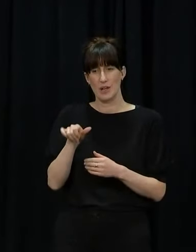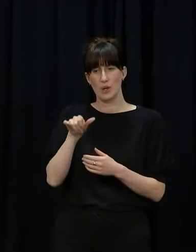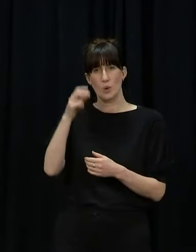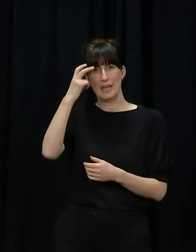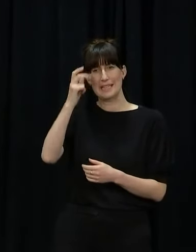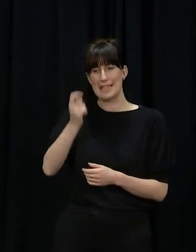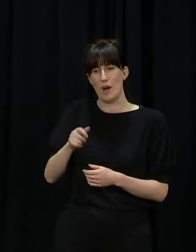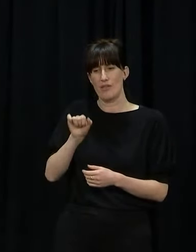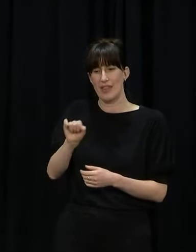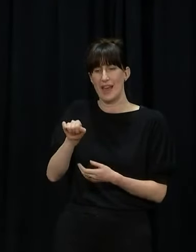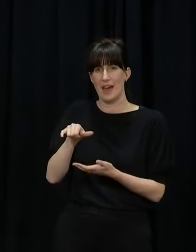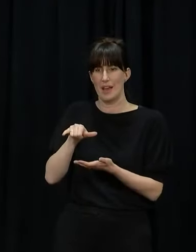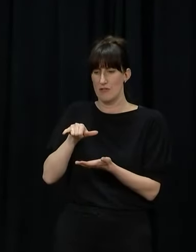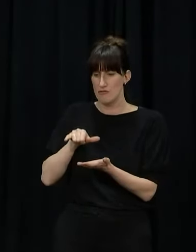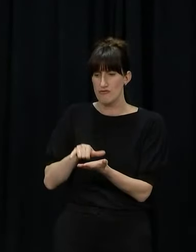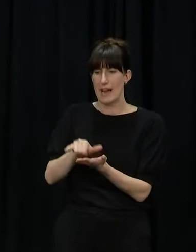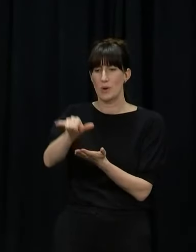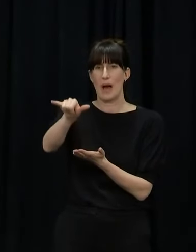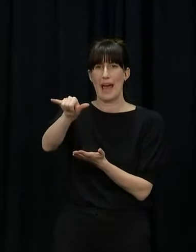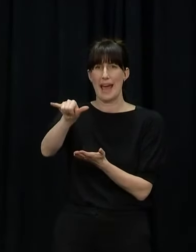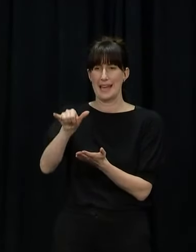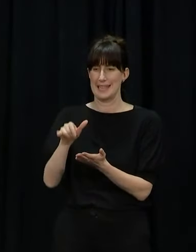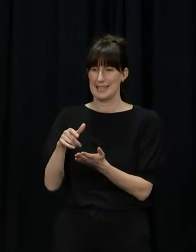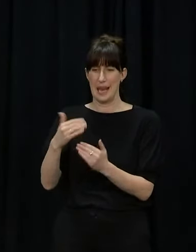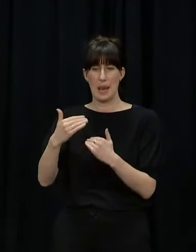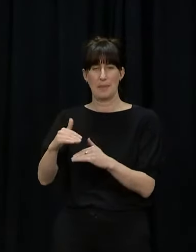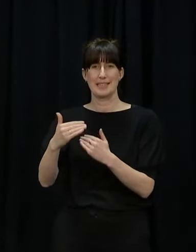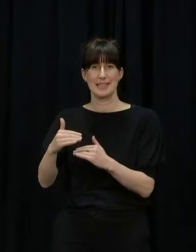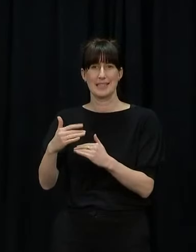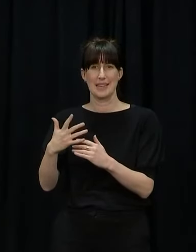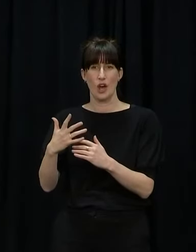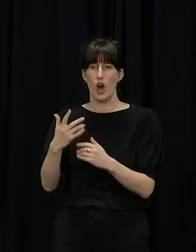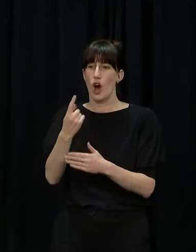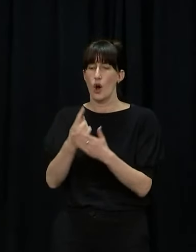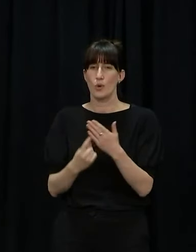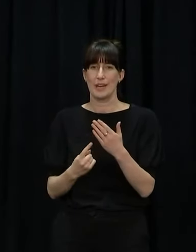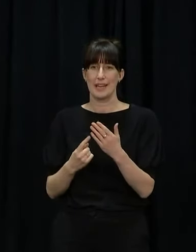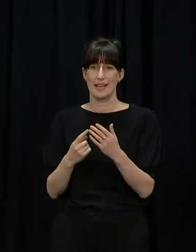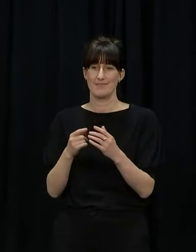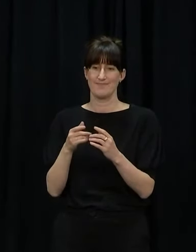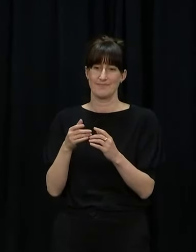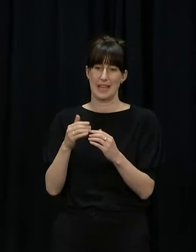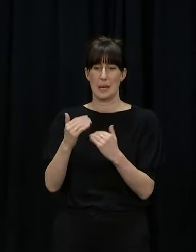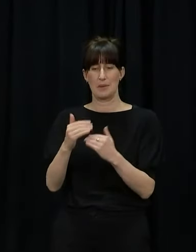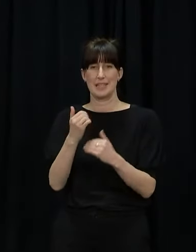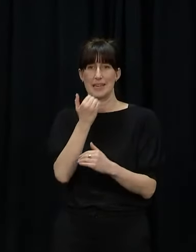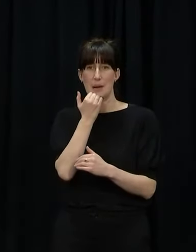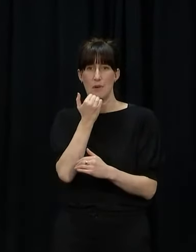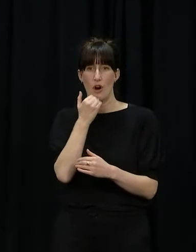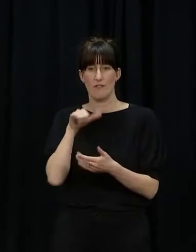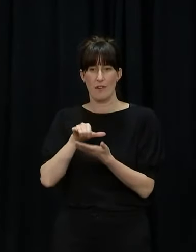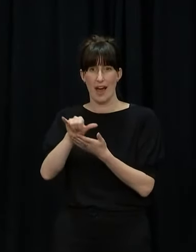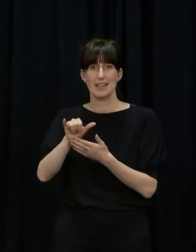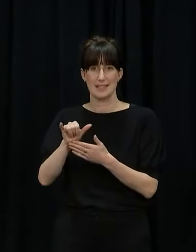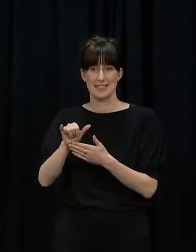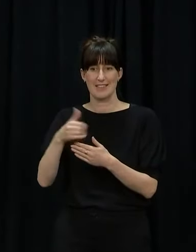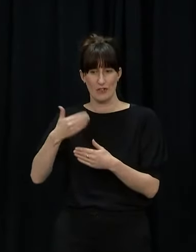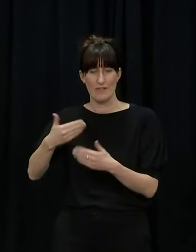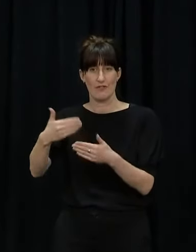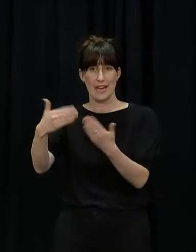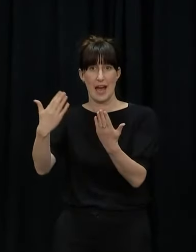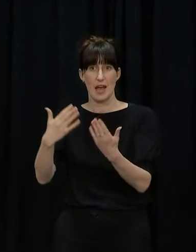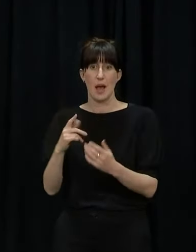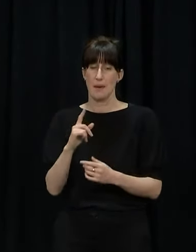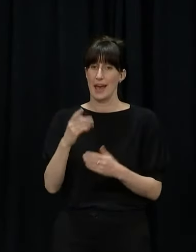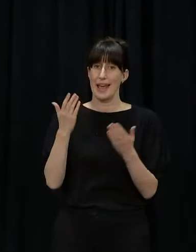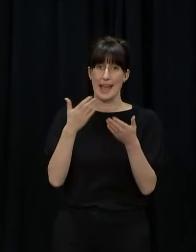that have the ability to come in and out of that airport, and that does limit the number of flights they're able to bring in. But I know Air New